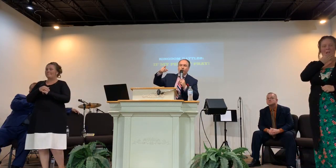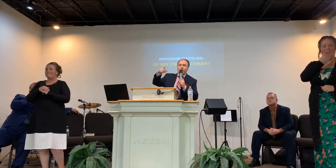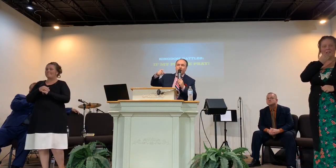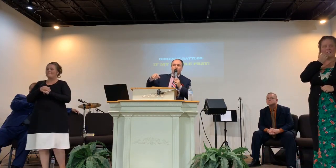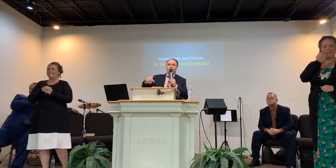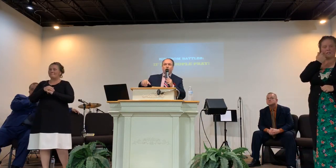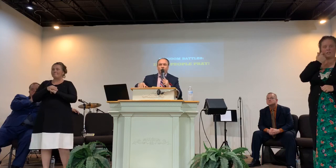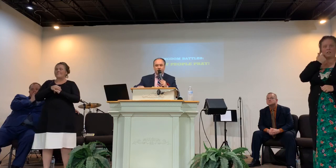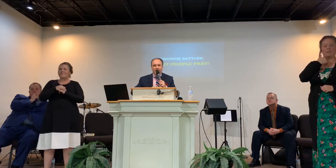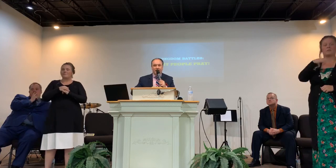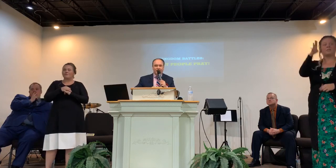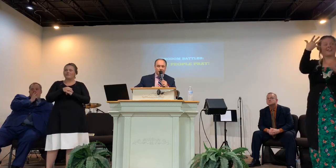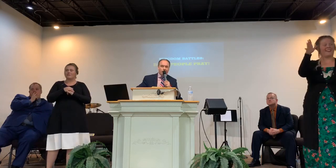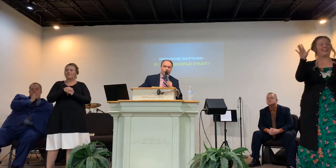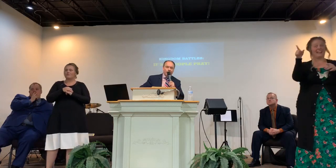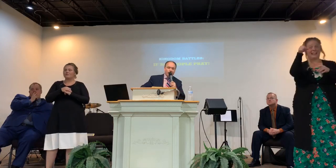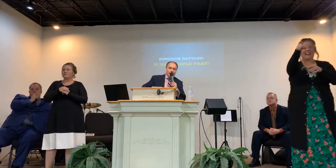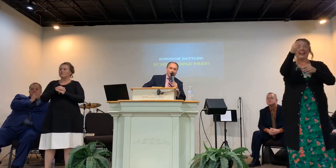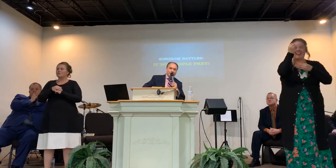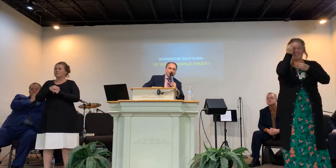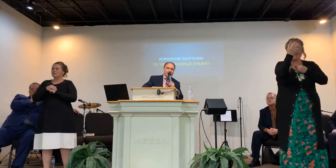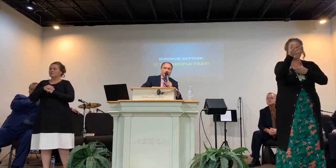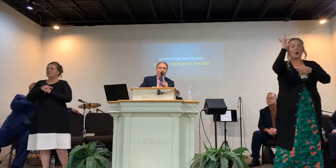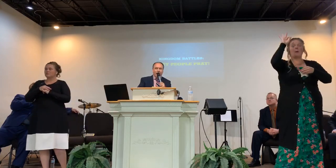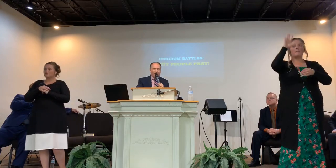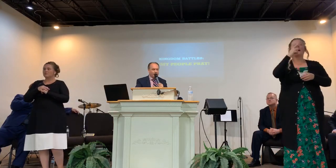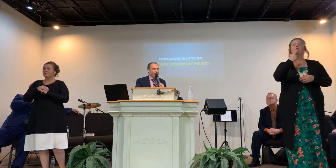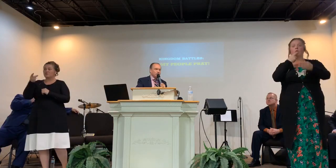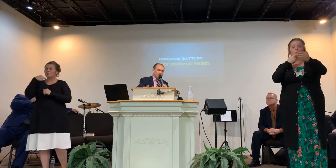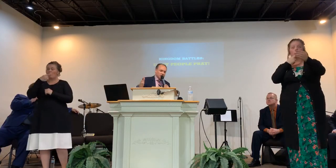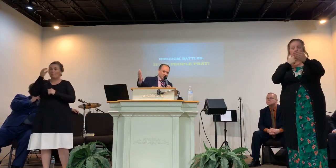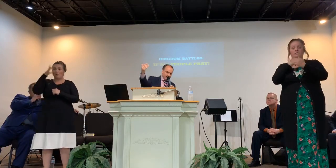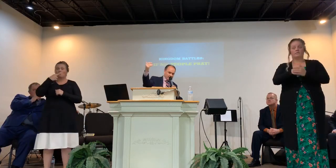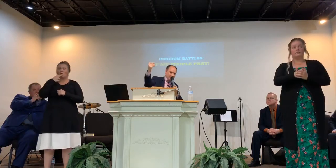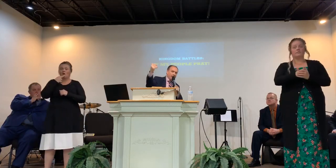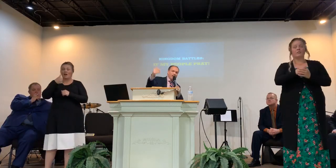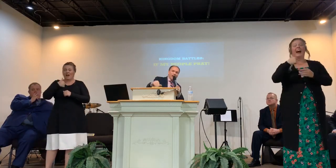He told Pastor Rowan tonight. He said,